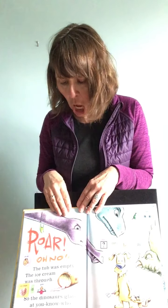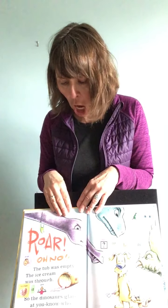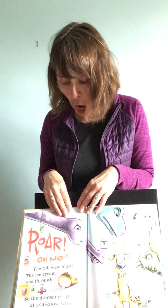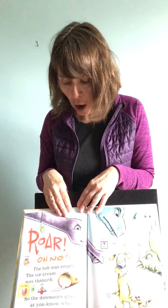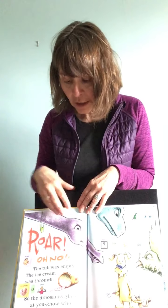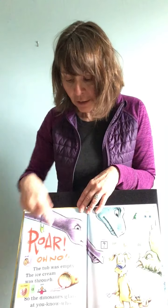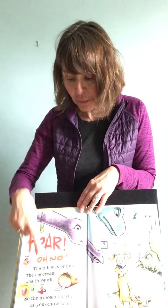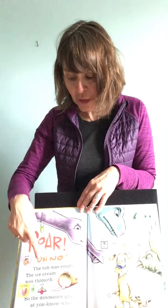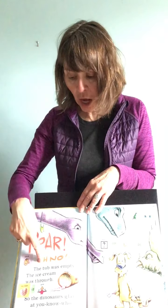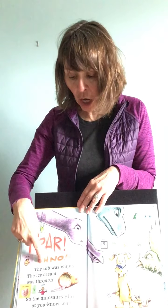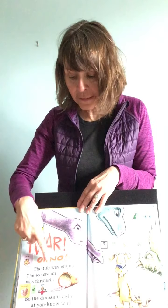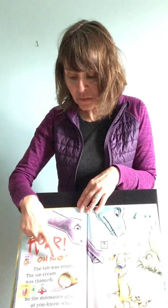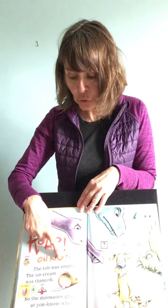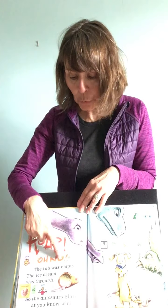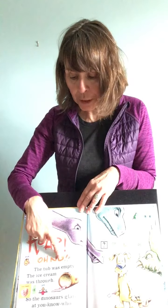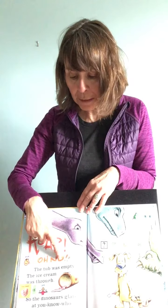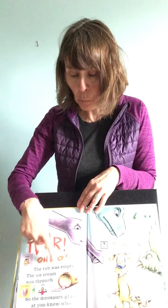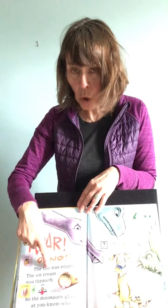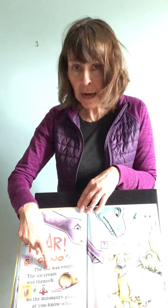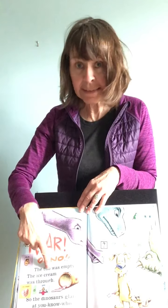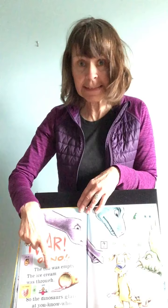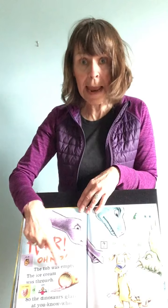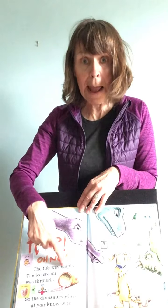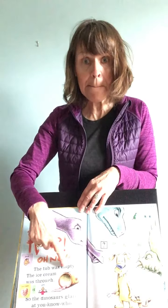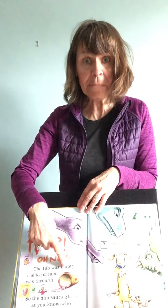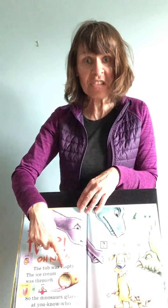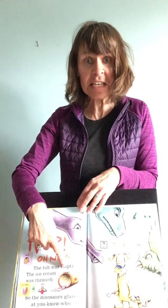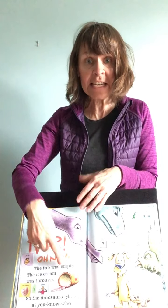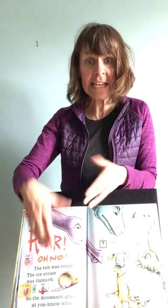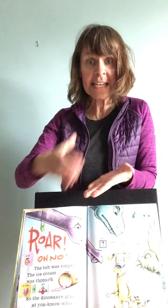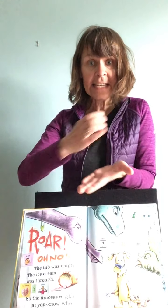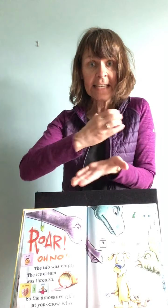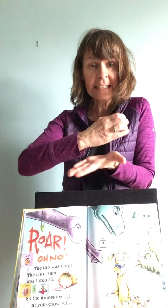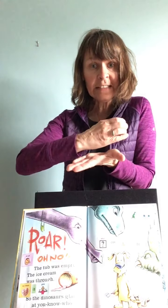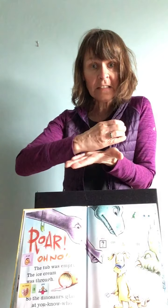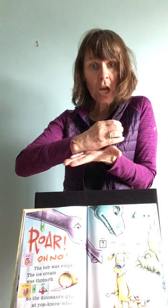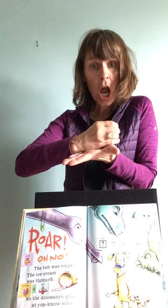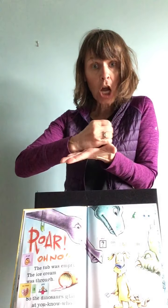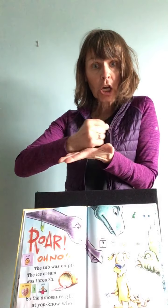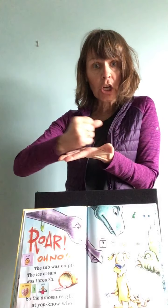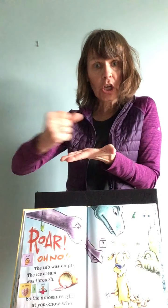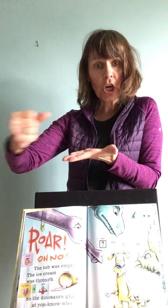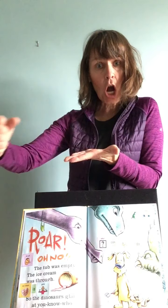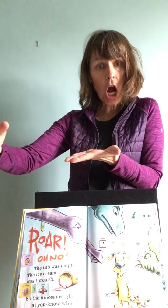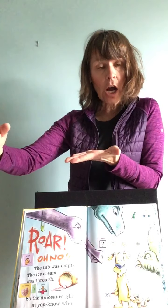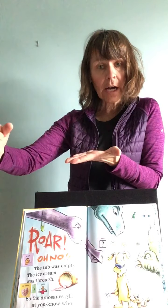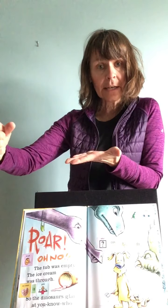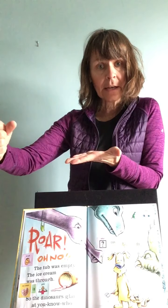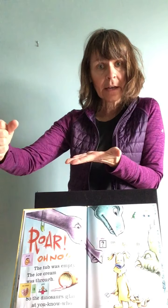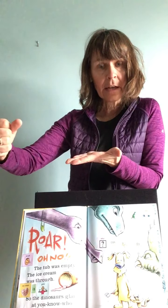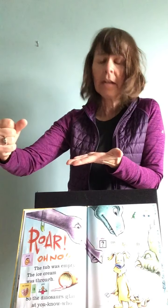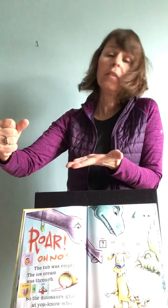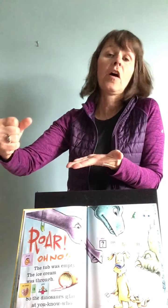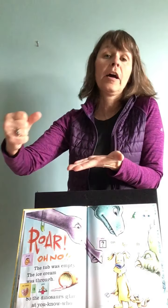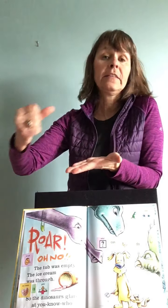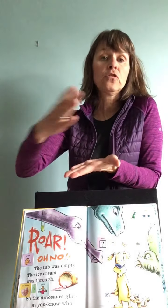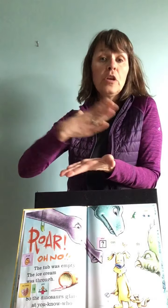Uh-oh. The ice cream was empty. It is gone. The ice cream